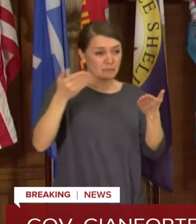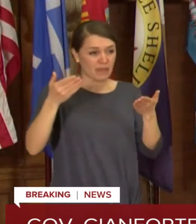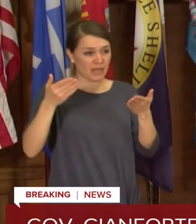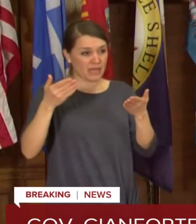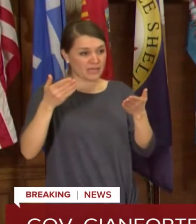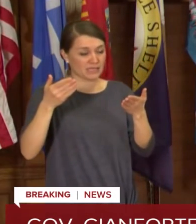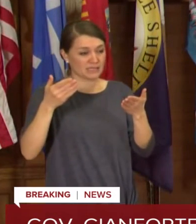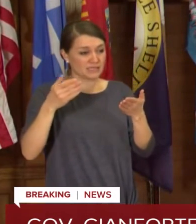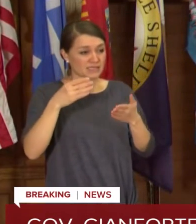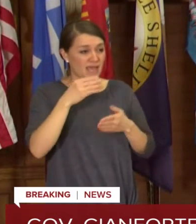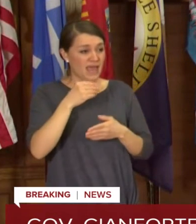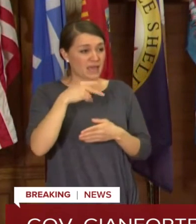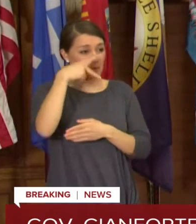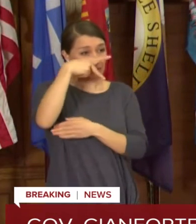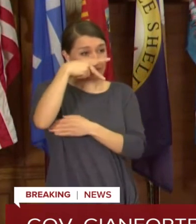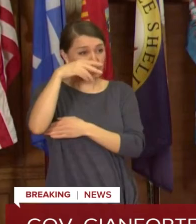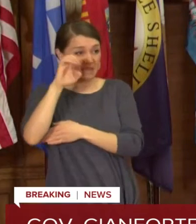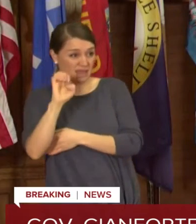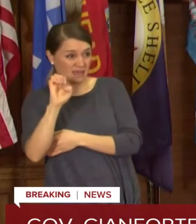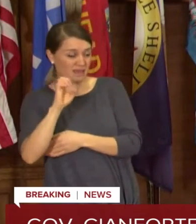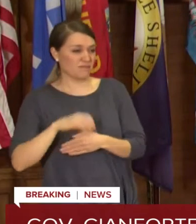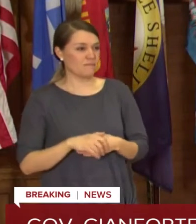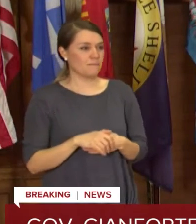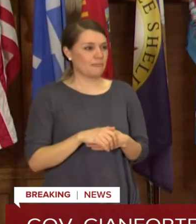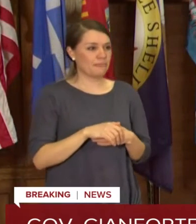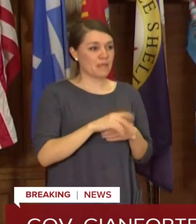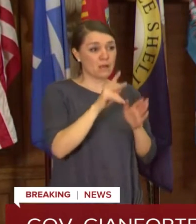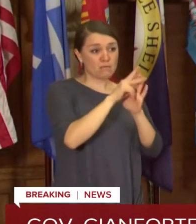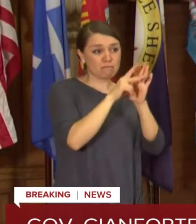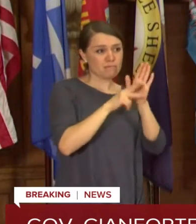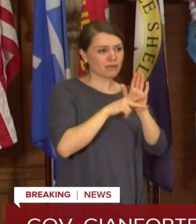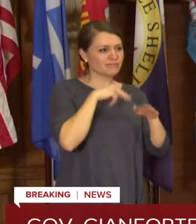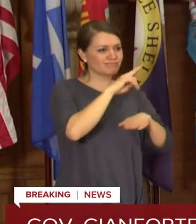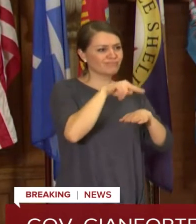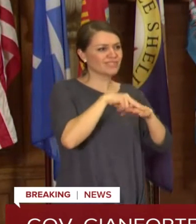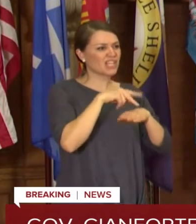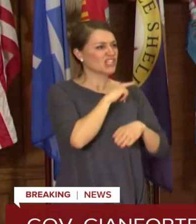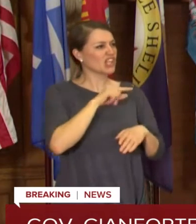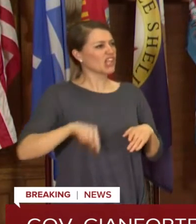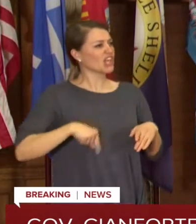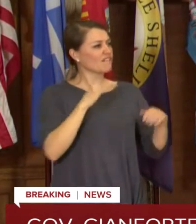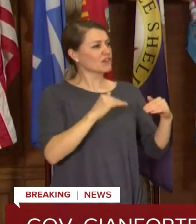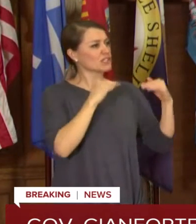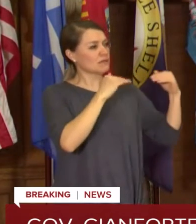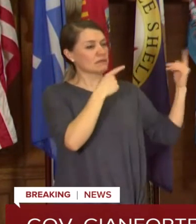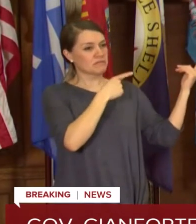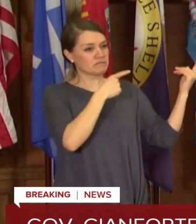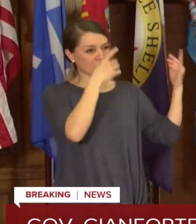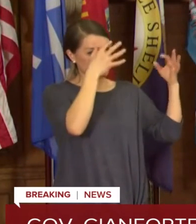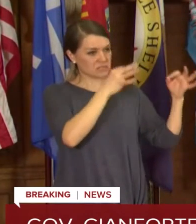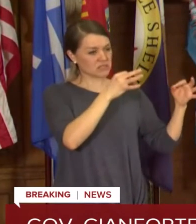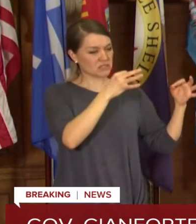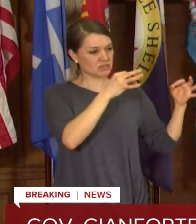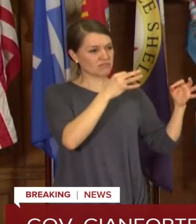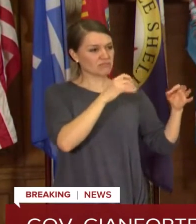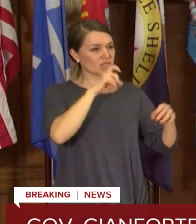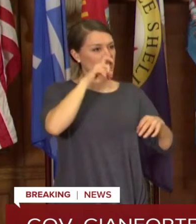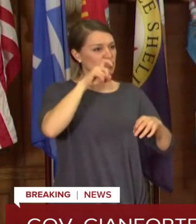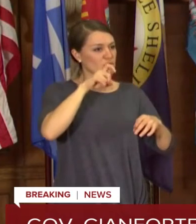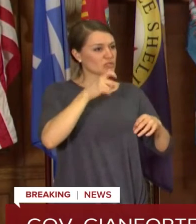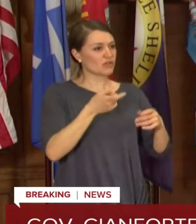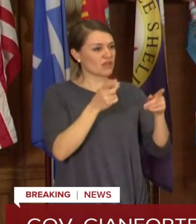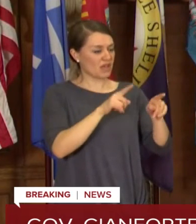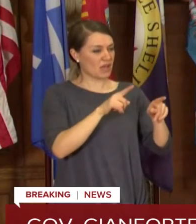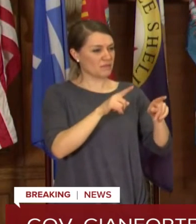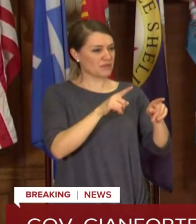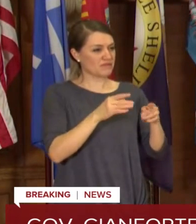and personnel resources. Policies were naturally at the governor level, as they should be with input from